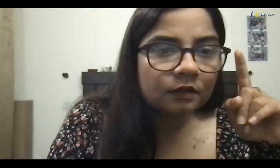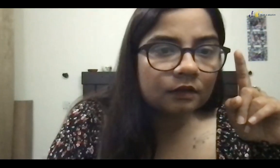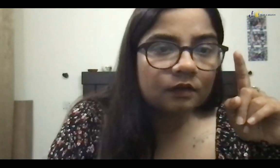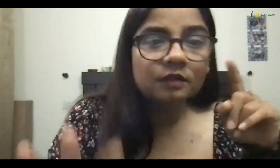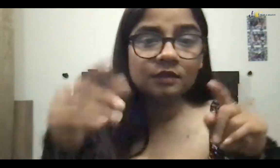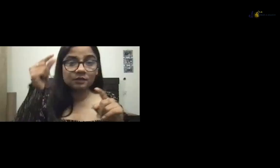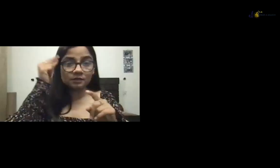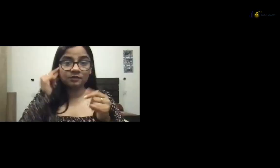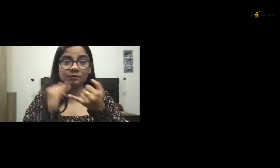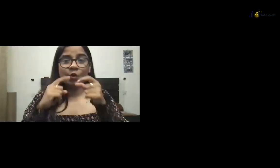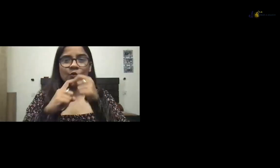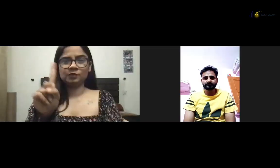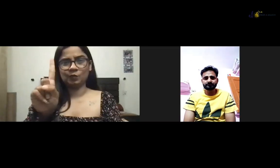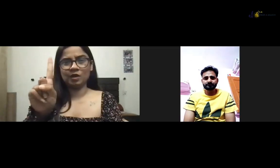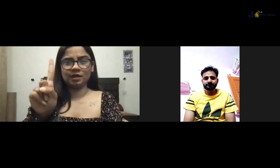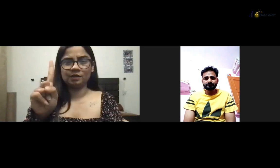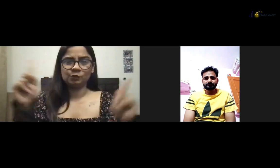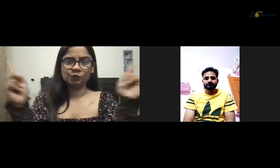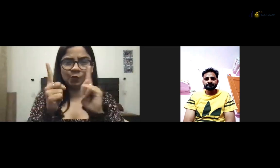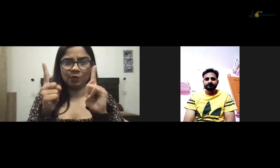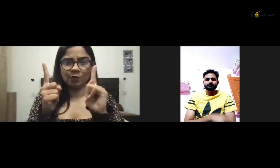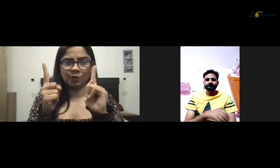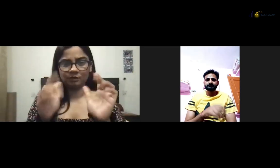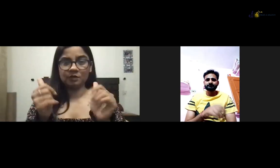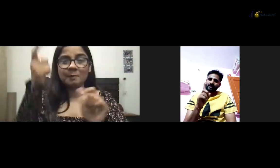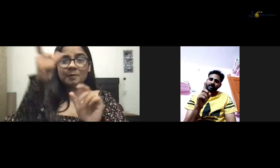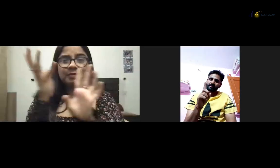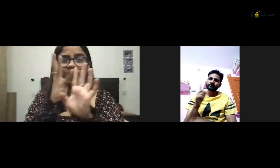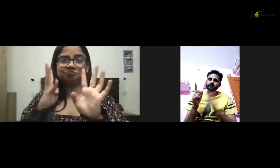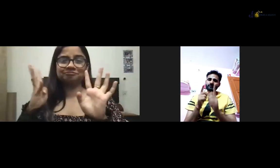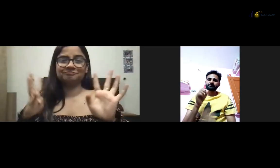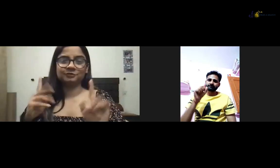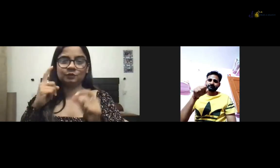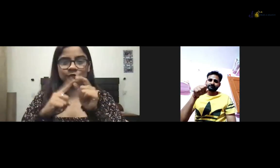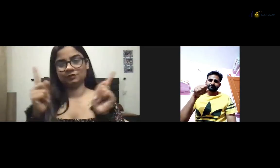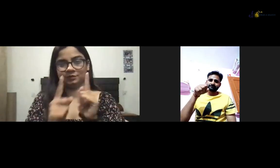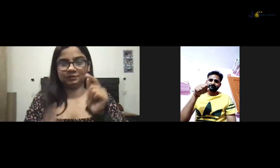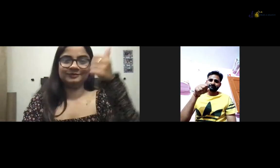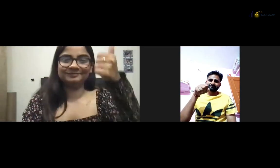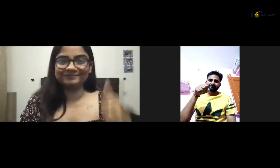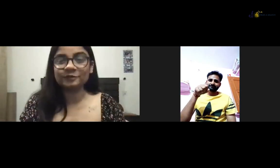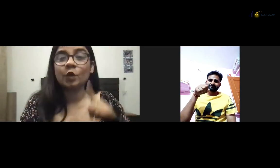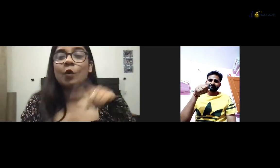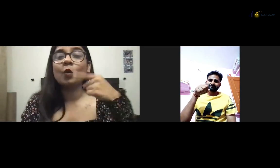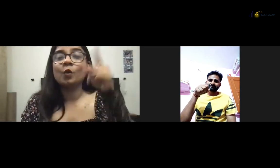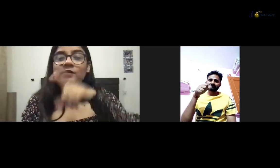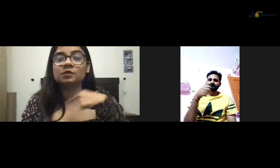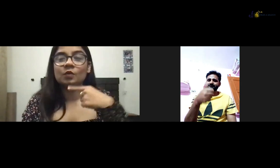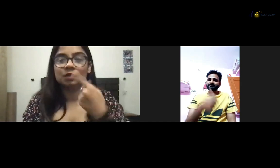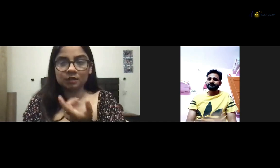Just wait, I will take it another way. Okay, only one question, please, Sitaram. Okay, I will take in short.